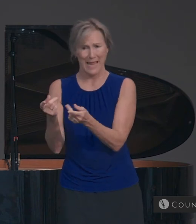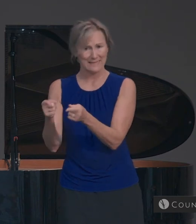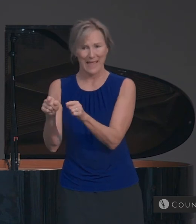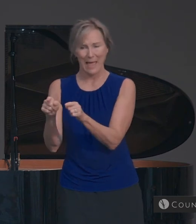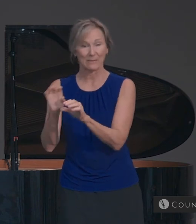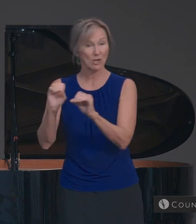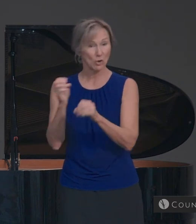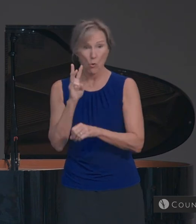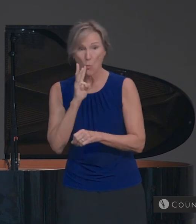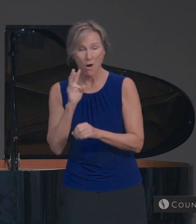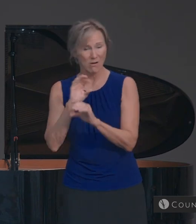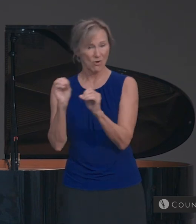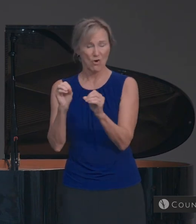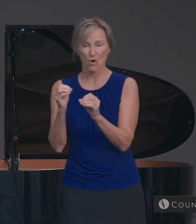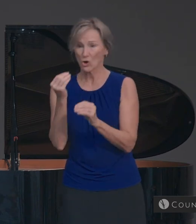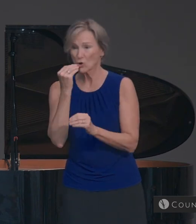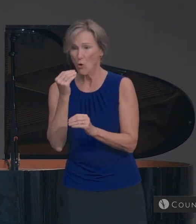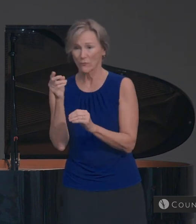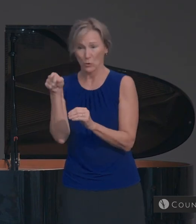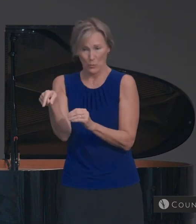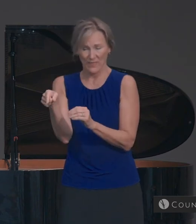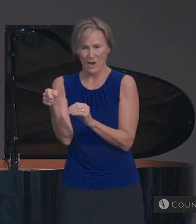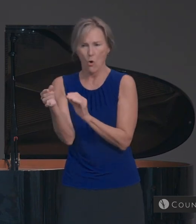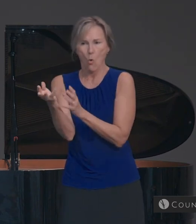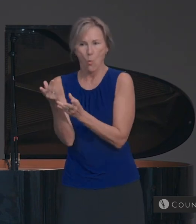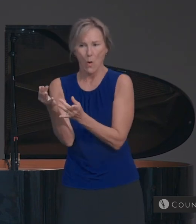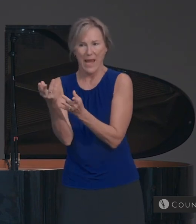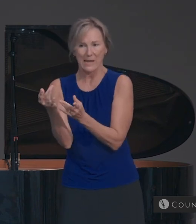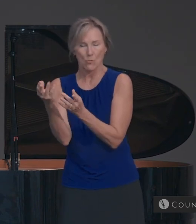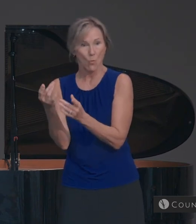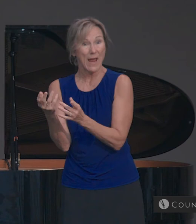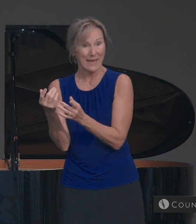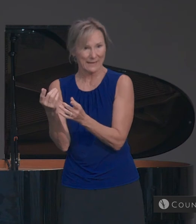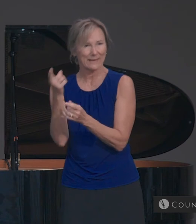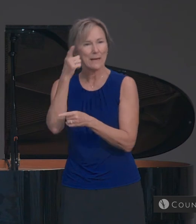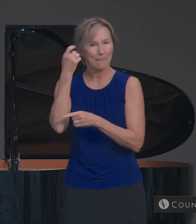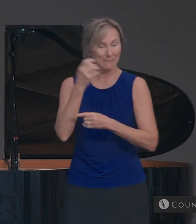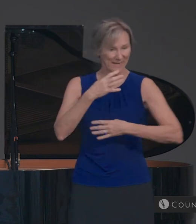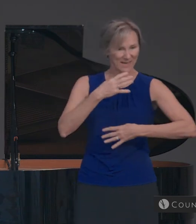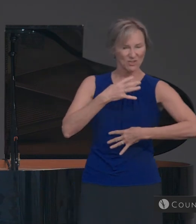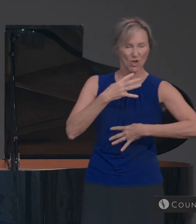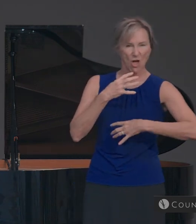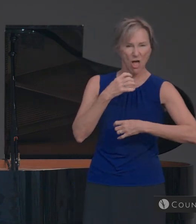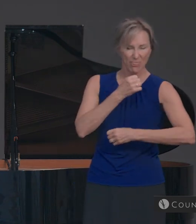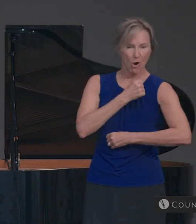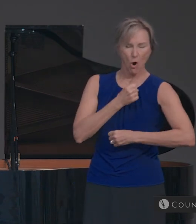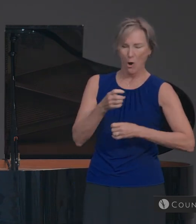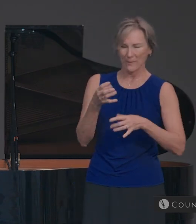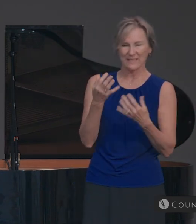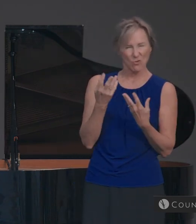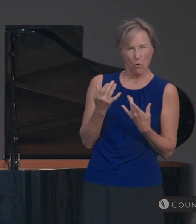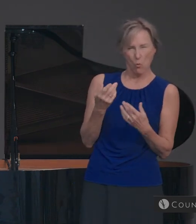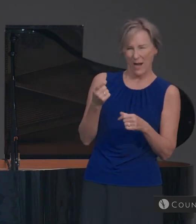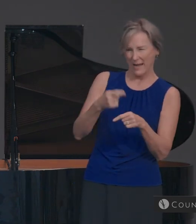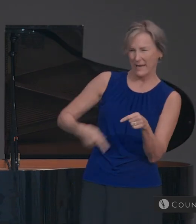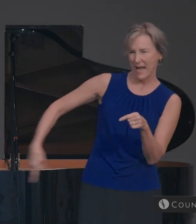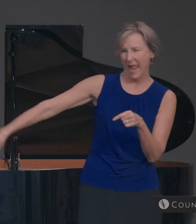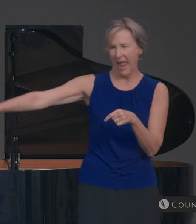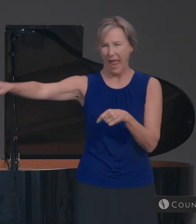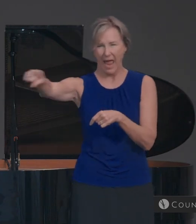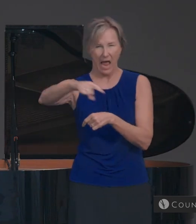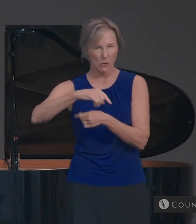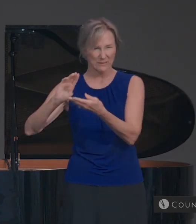would do things that none of us would ever consider doing because of the difficulty that would be in place. Josephus tells us